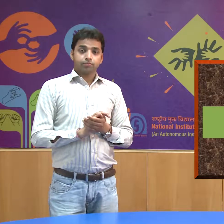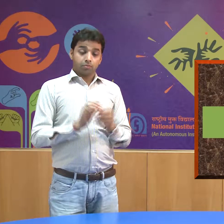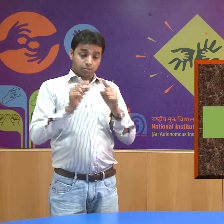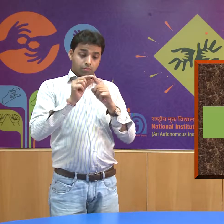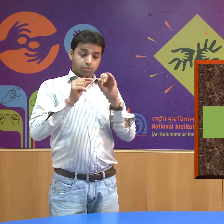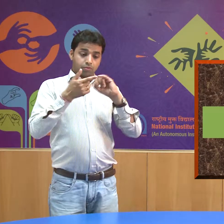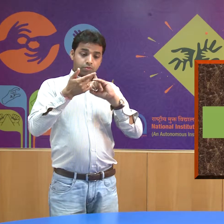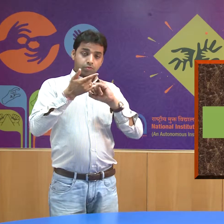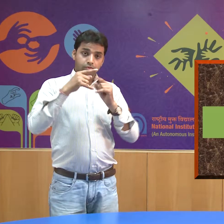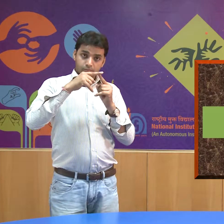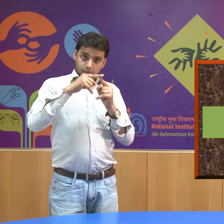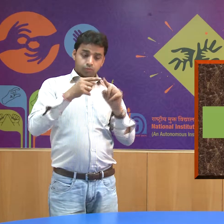post-Vedic,